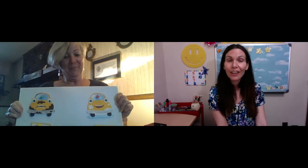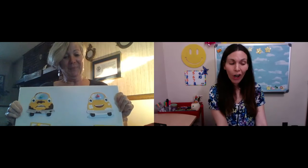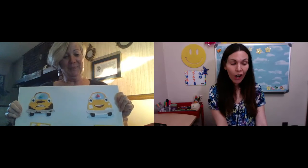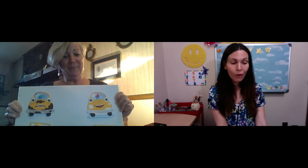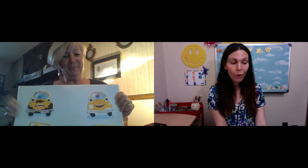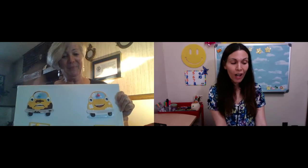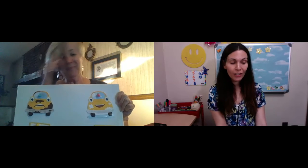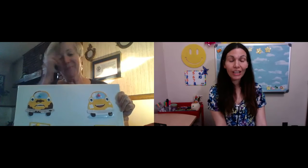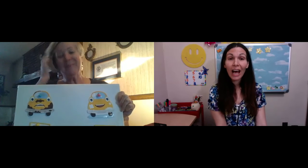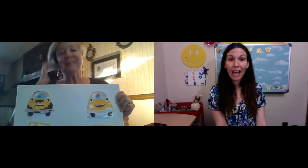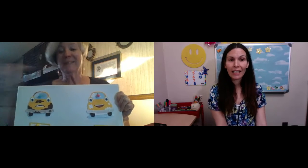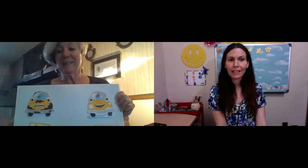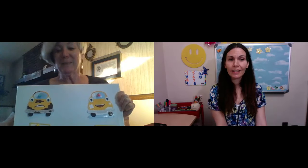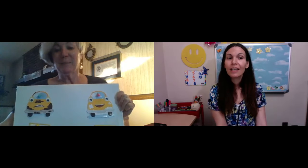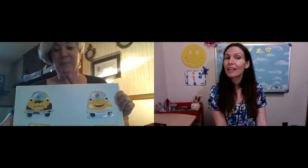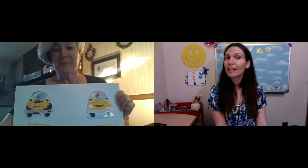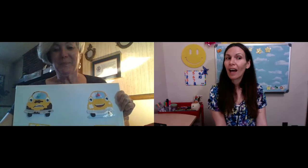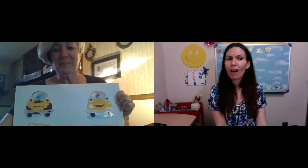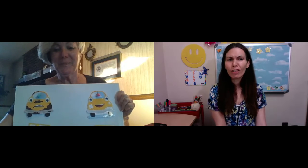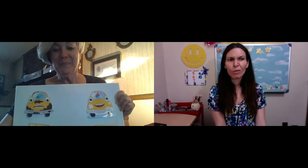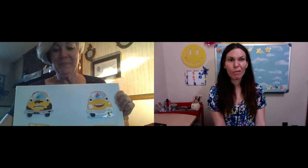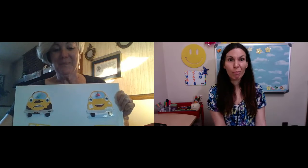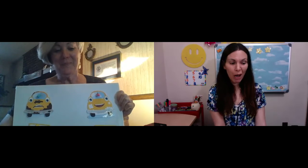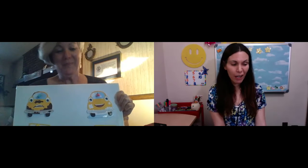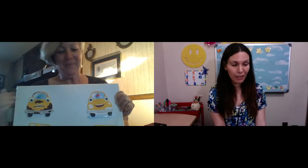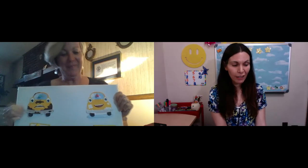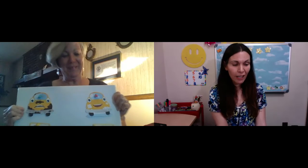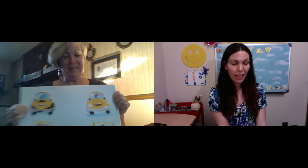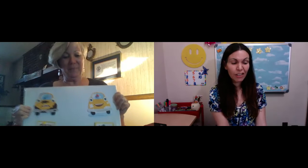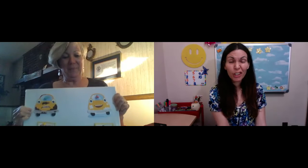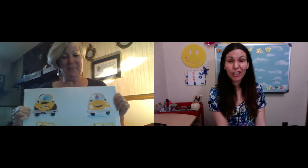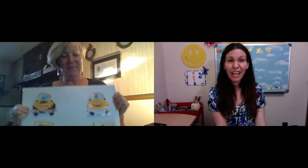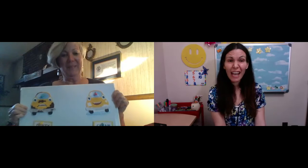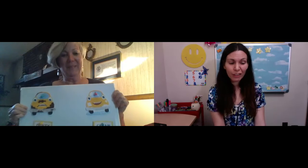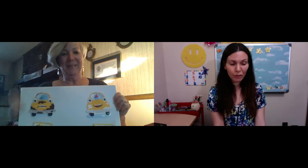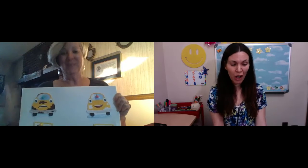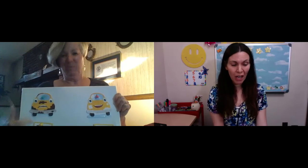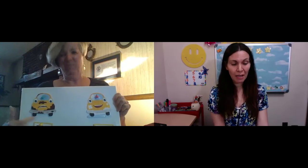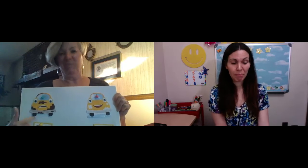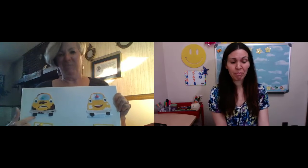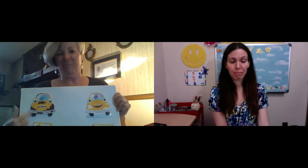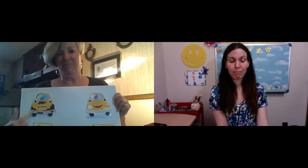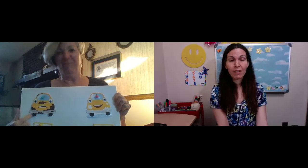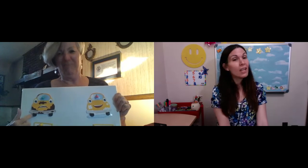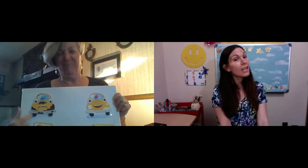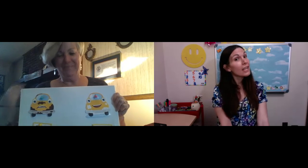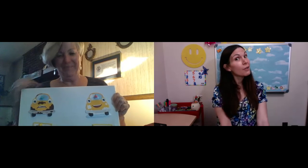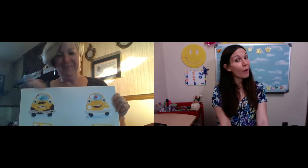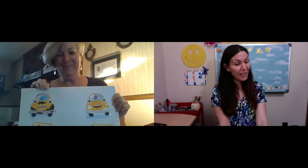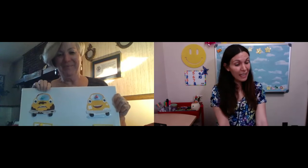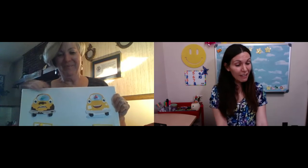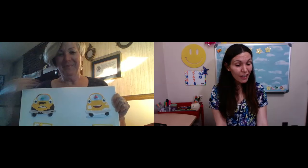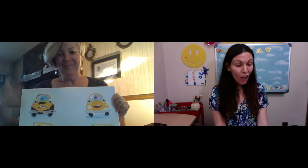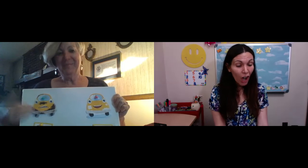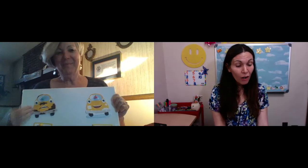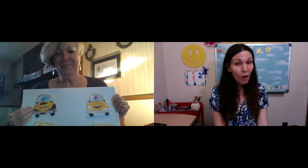in the car wash line, covered with mud, dirt, and grime. He